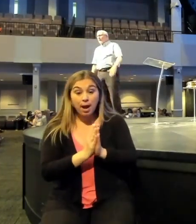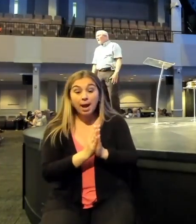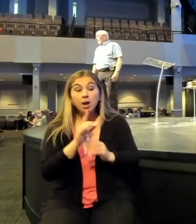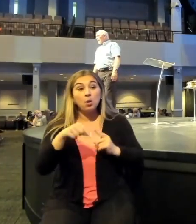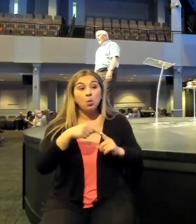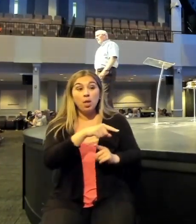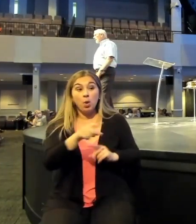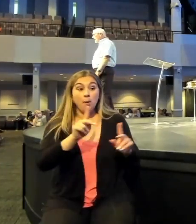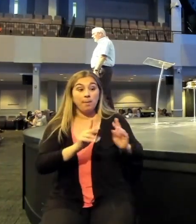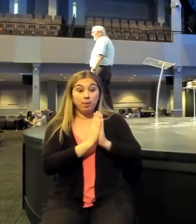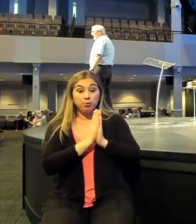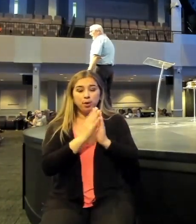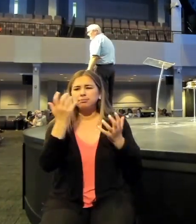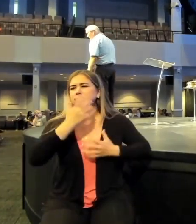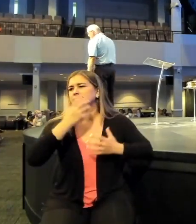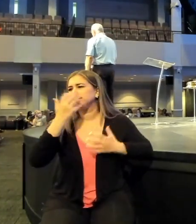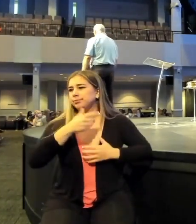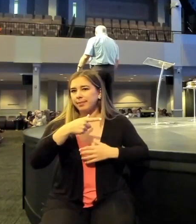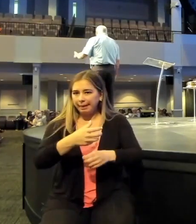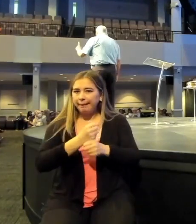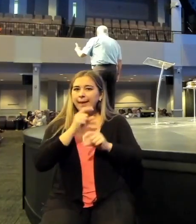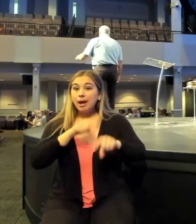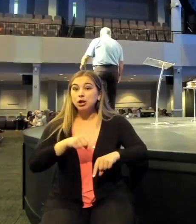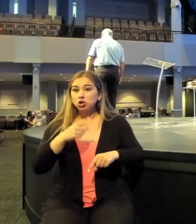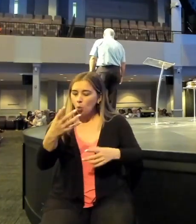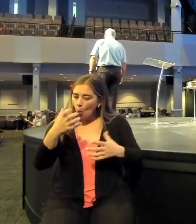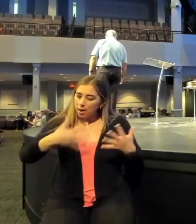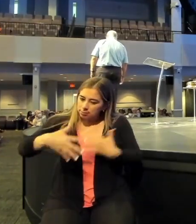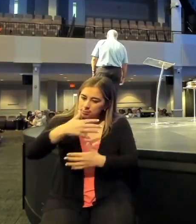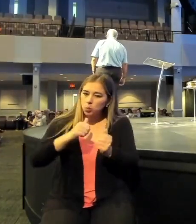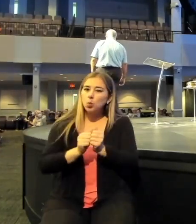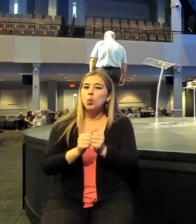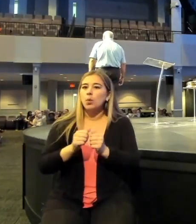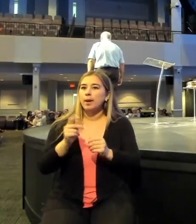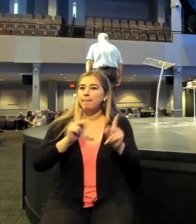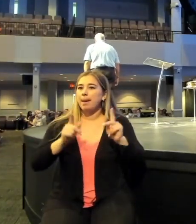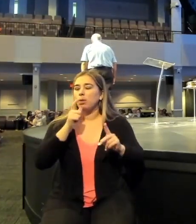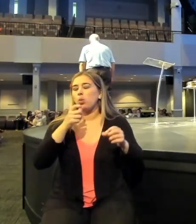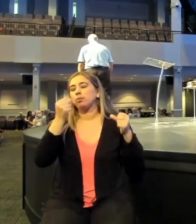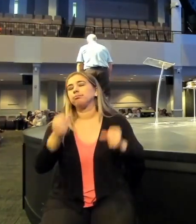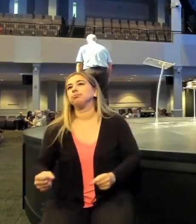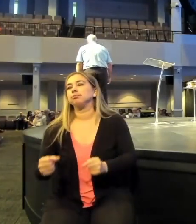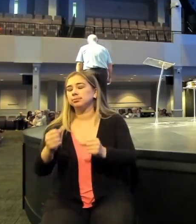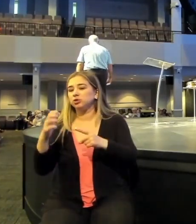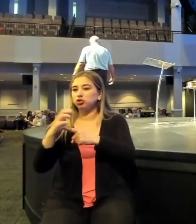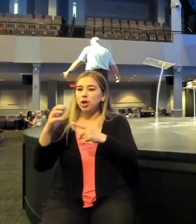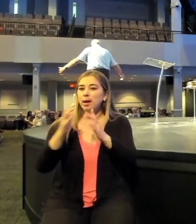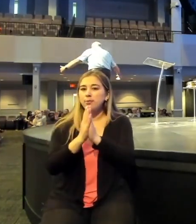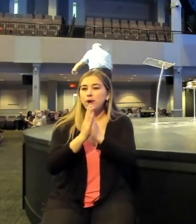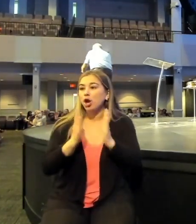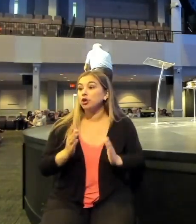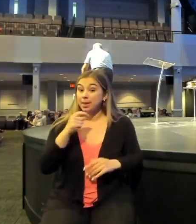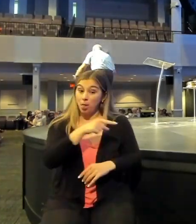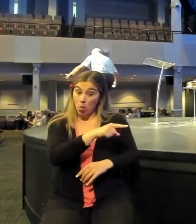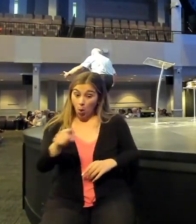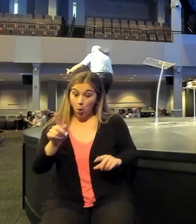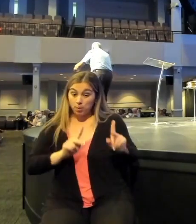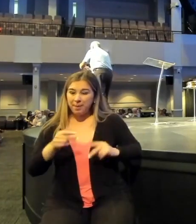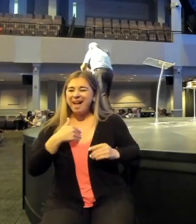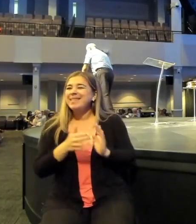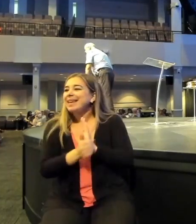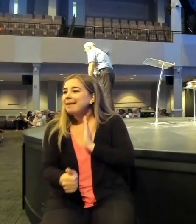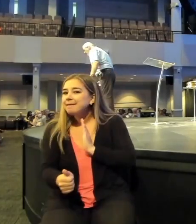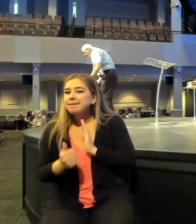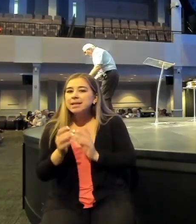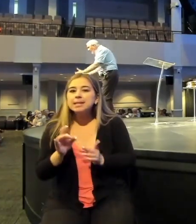time they pray, man, do they ever get answers? You want to surround yourself with some spiritual prayer warriors, because those kind of people have a gift,